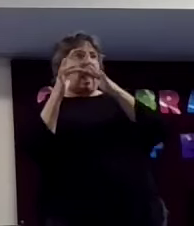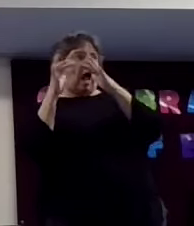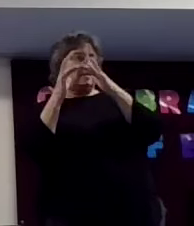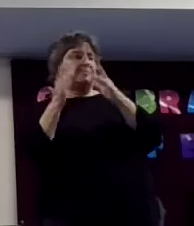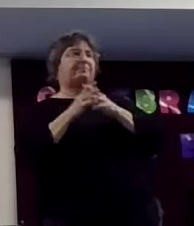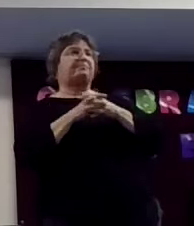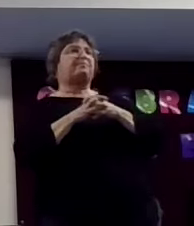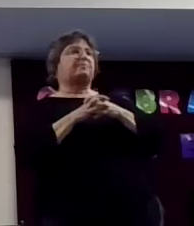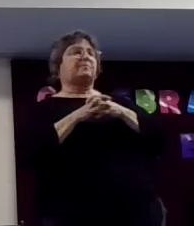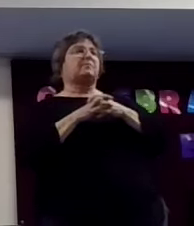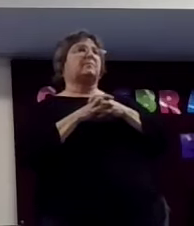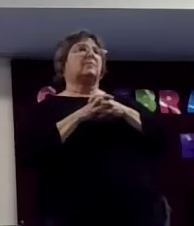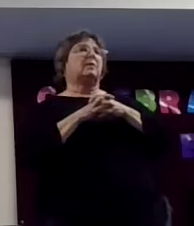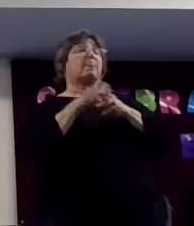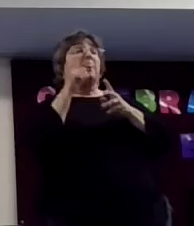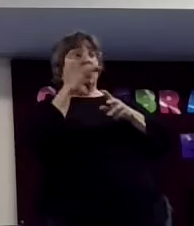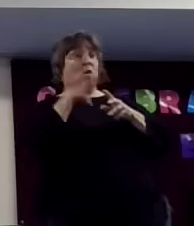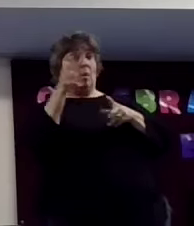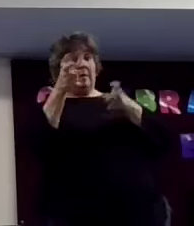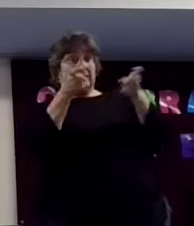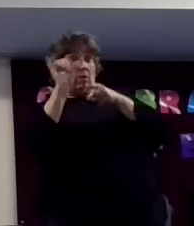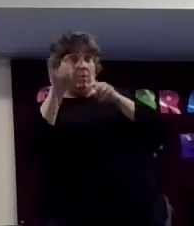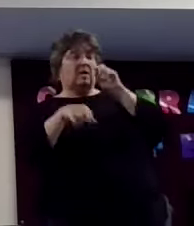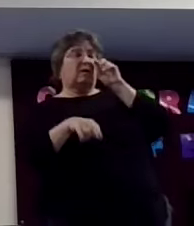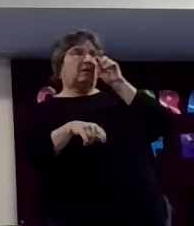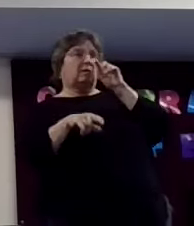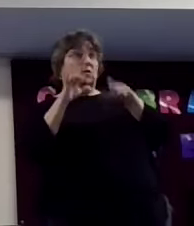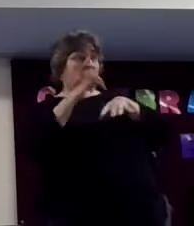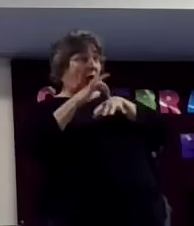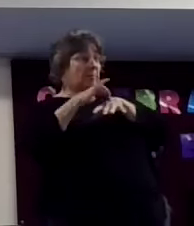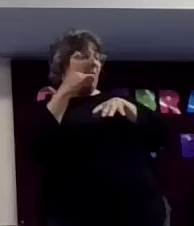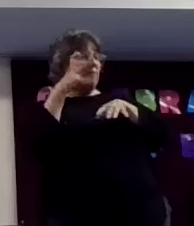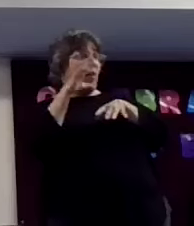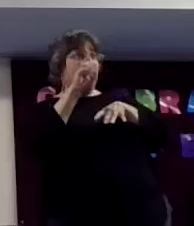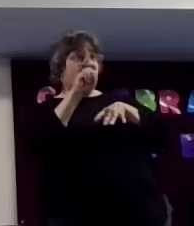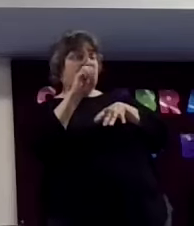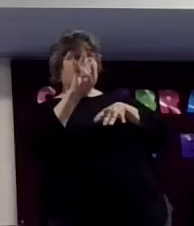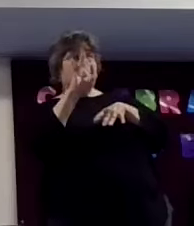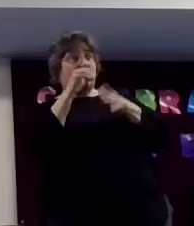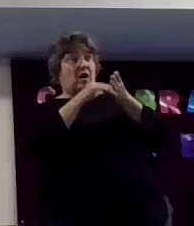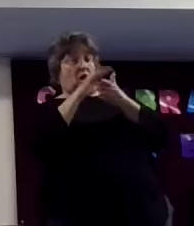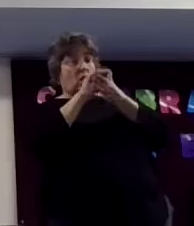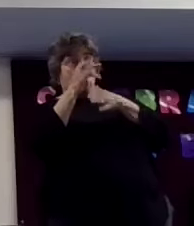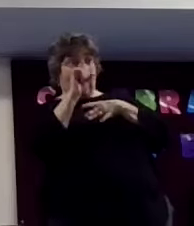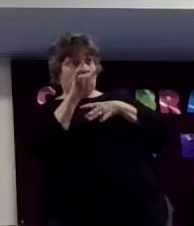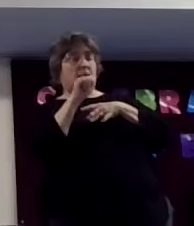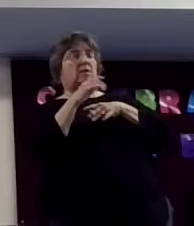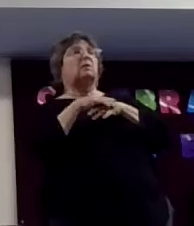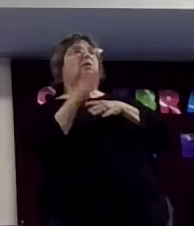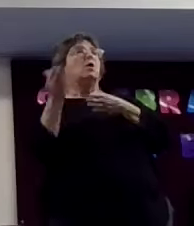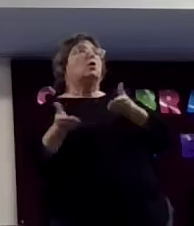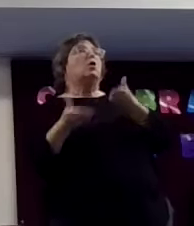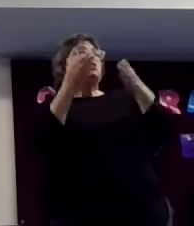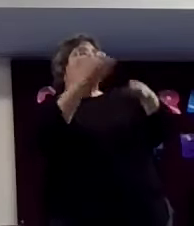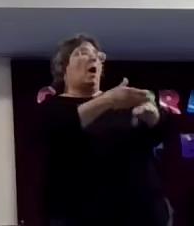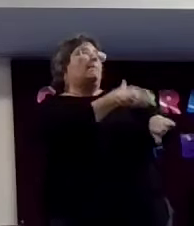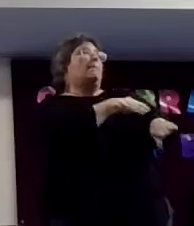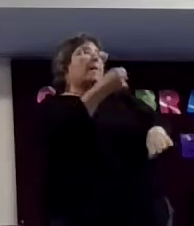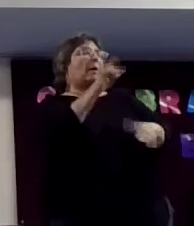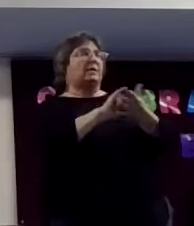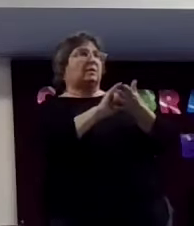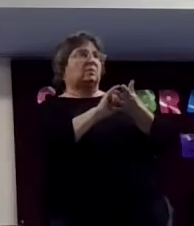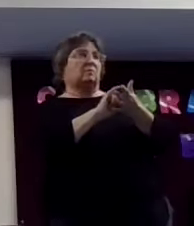way it wanted to, you know, the woman you've been dealing with, she would be eligible for a $50,000 or $75,000 grant to bring her